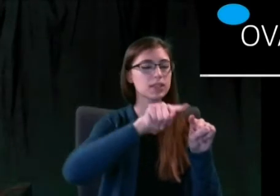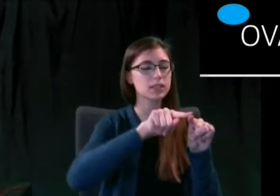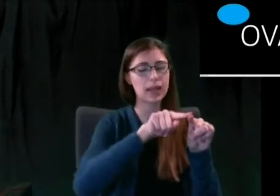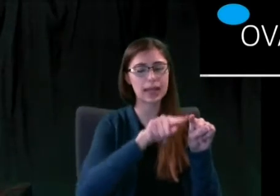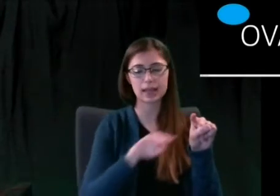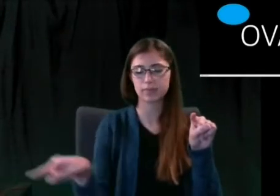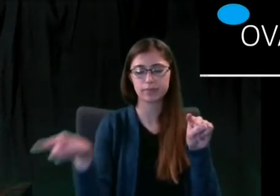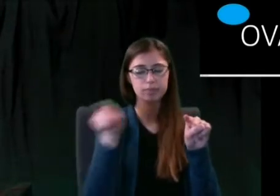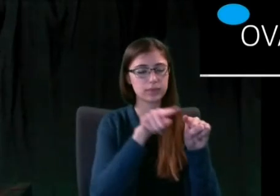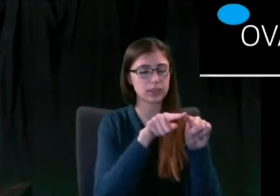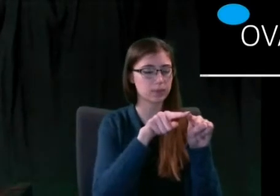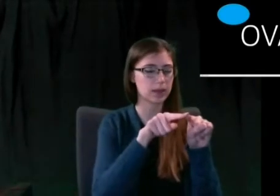way,